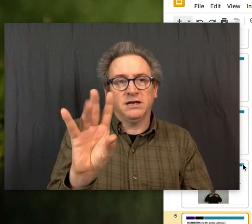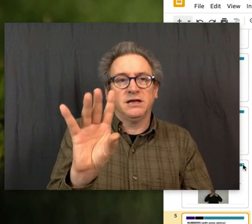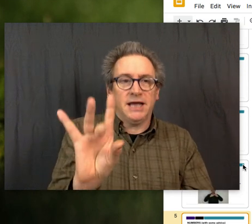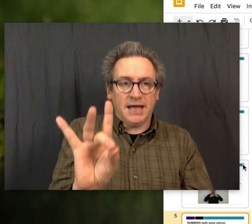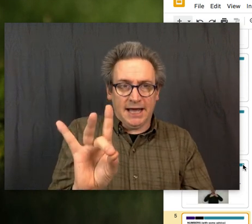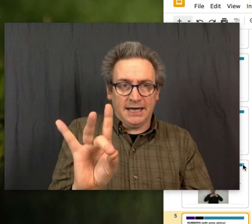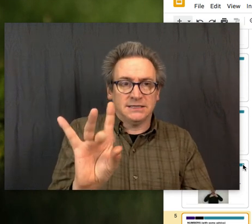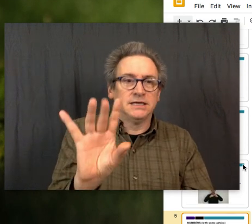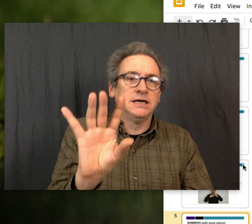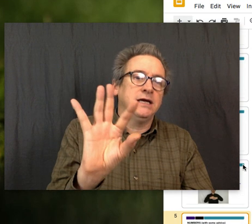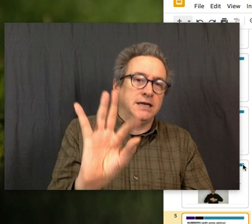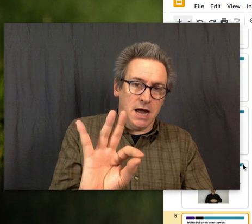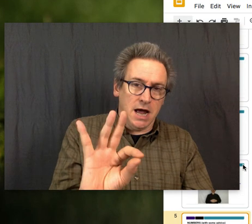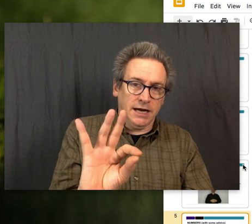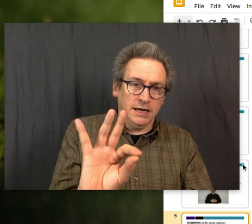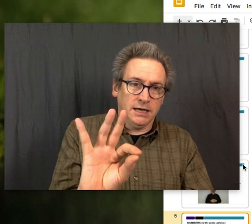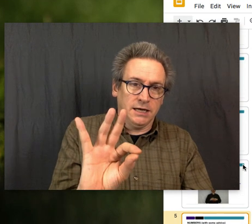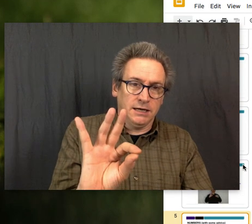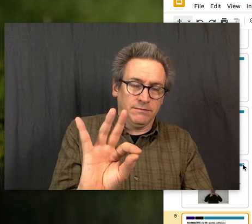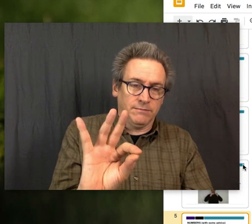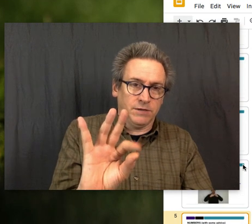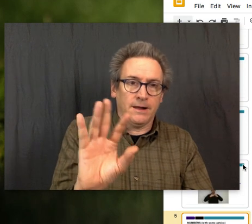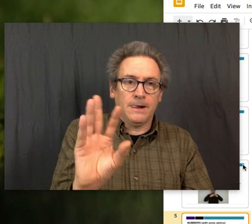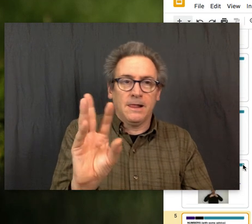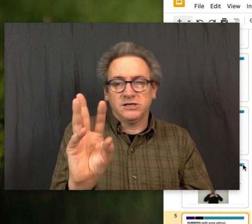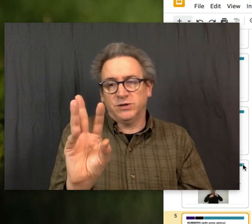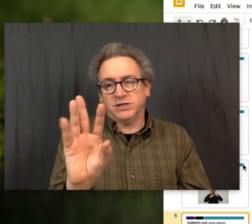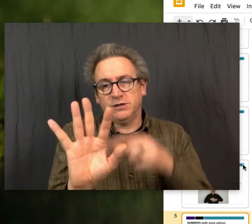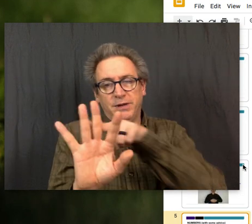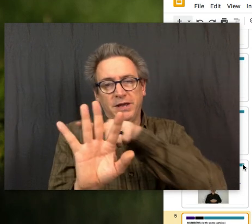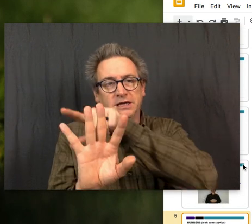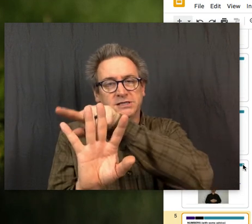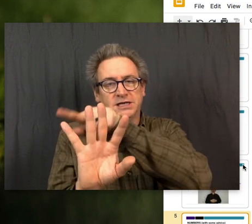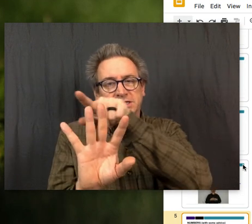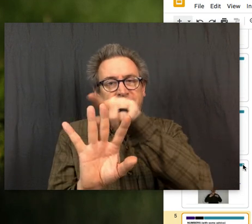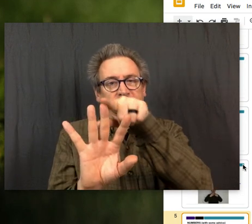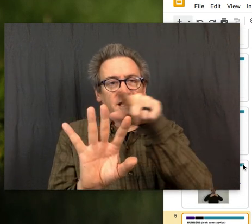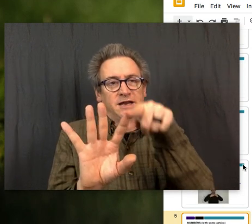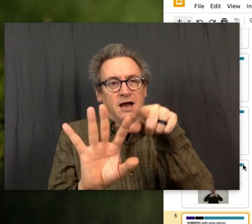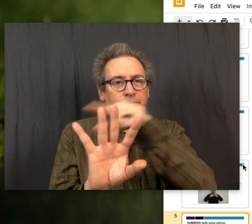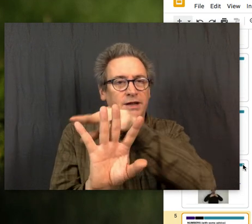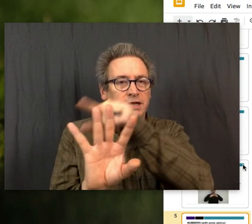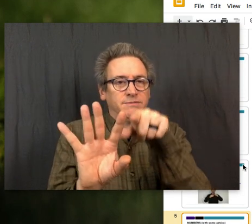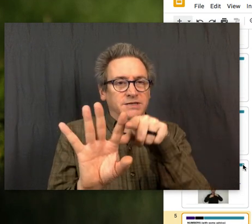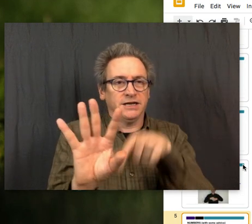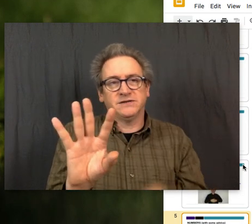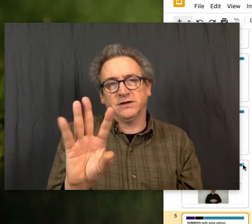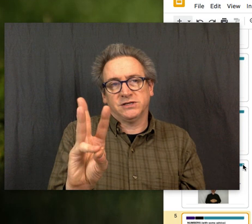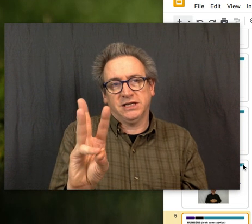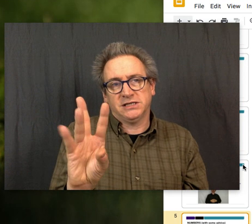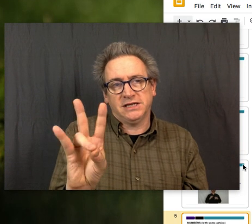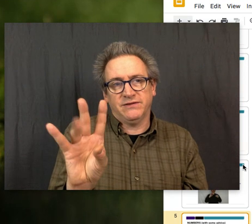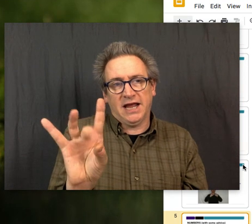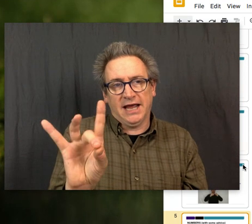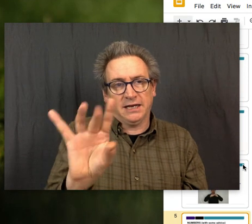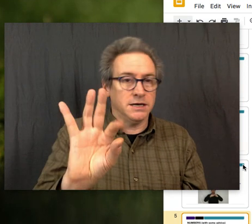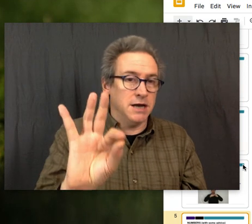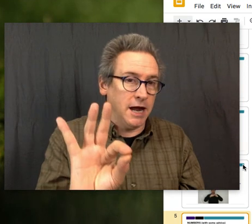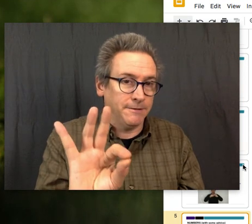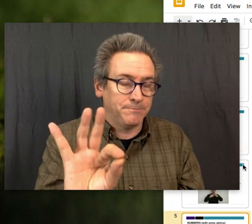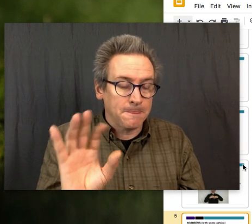7, 8, 9. Okay. So it's the pinkies, 6, 7, 8, 9. Pinky up to index finger. 6, 7,